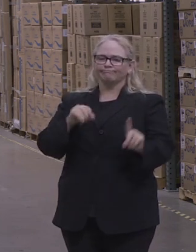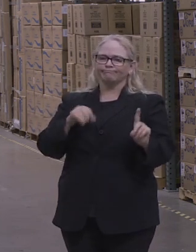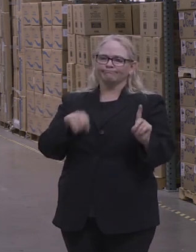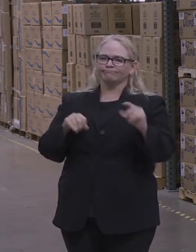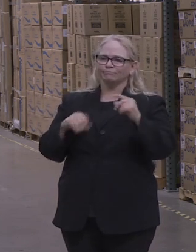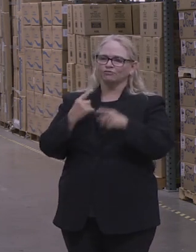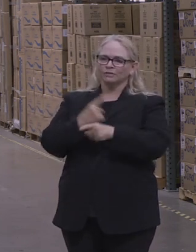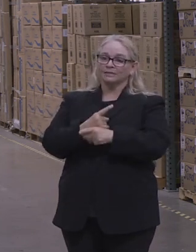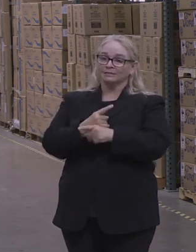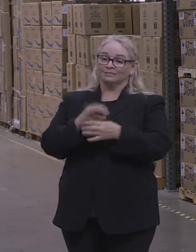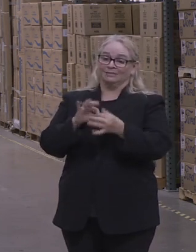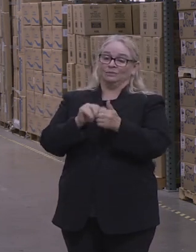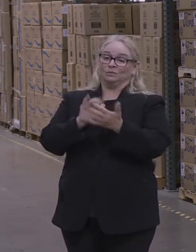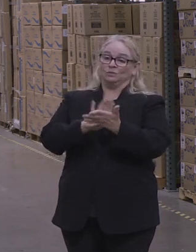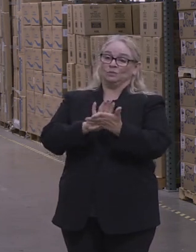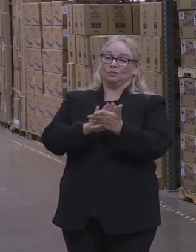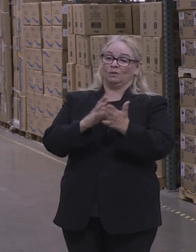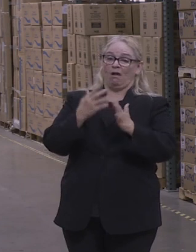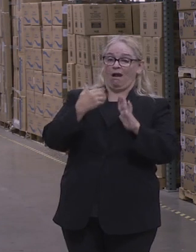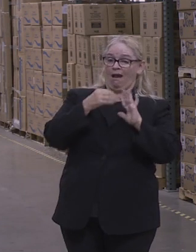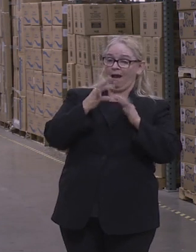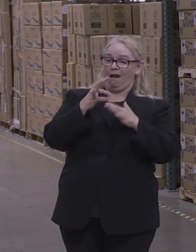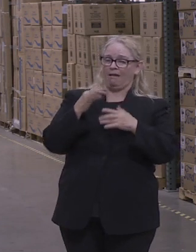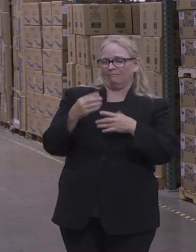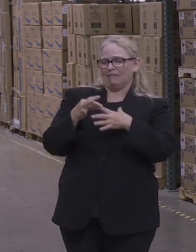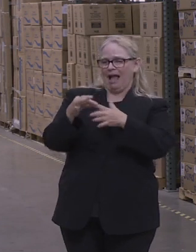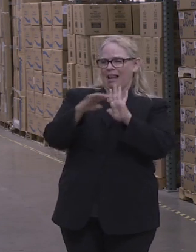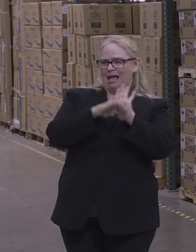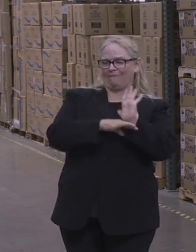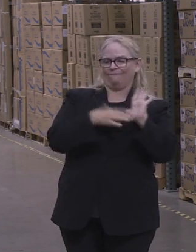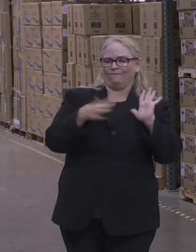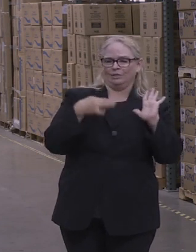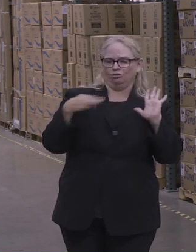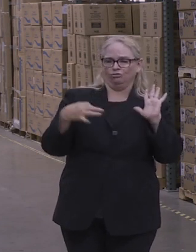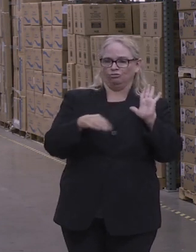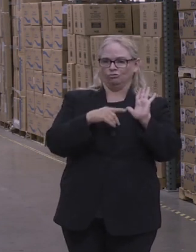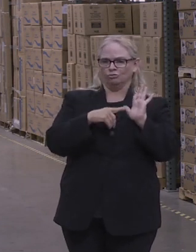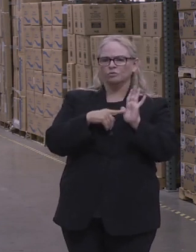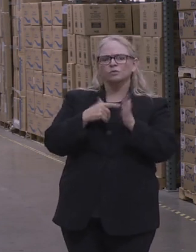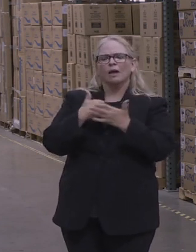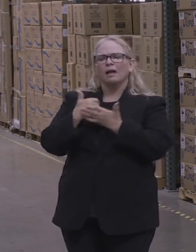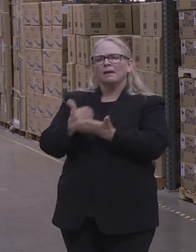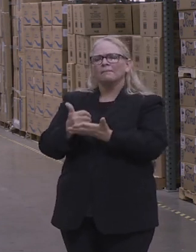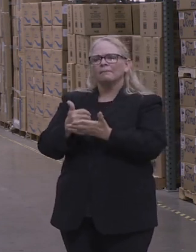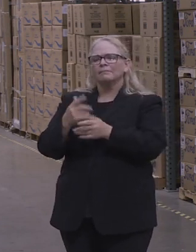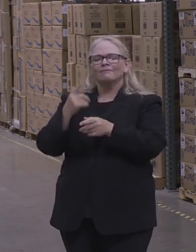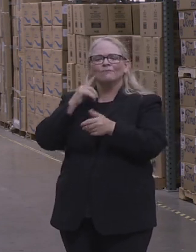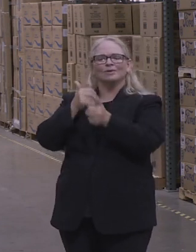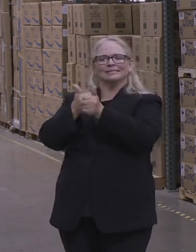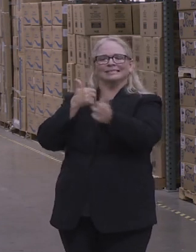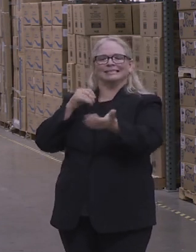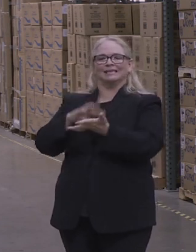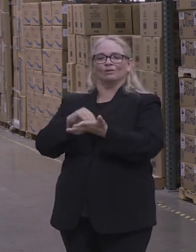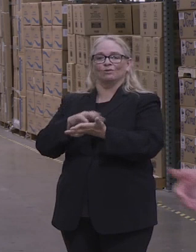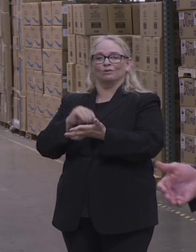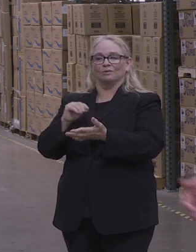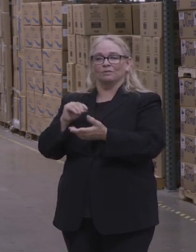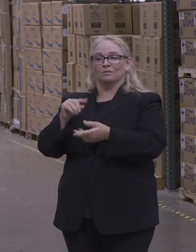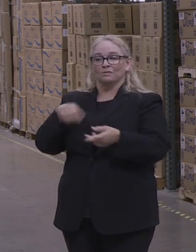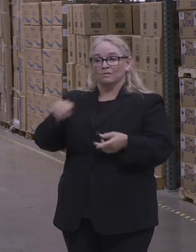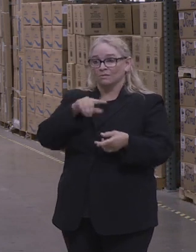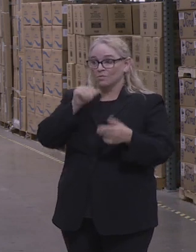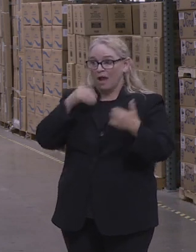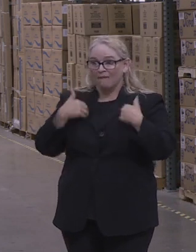school guidelines, some of our efforts to address the digital divide, some of our efforts to get philanthropy to step up to support, as we